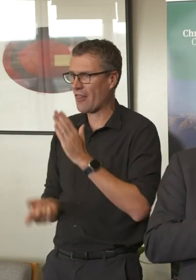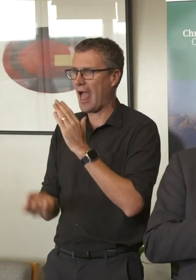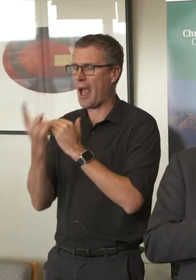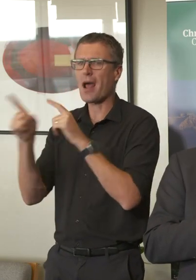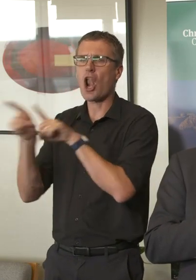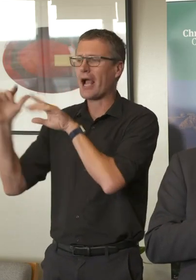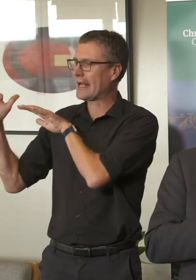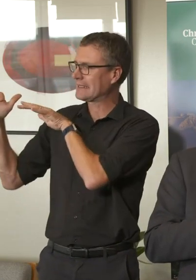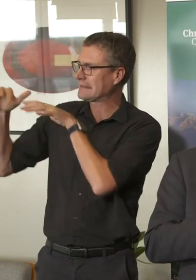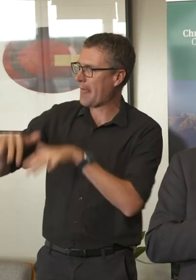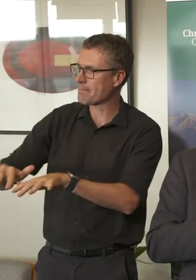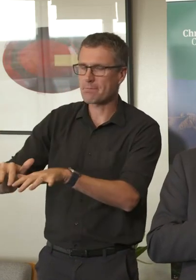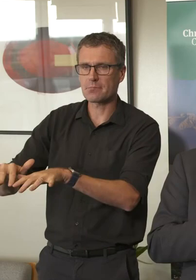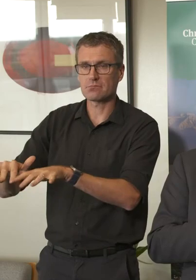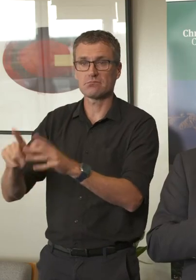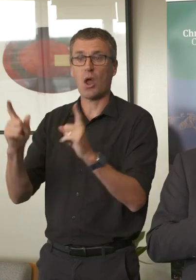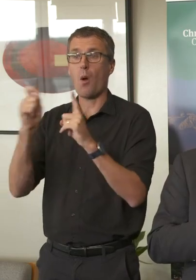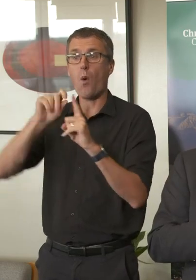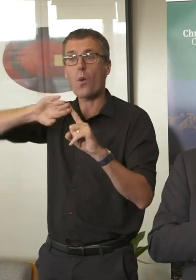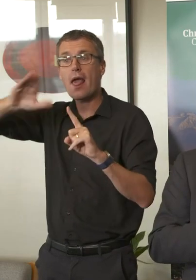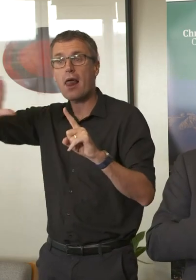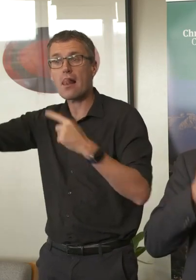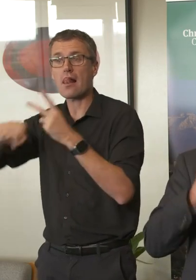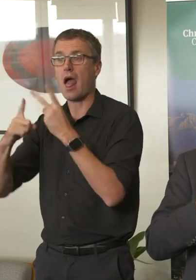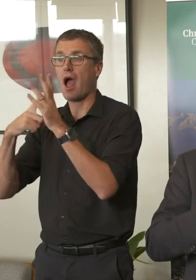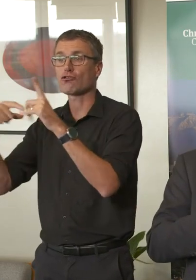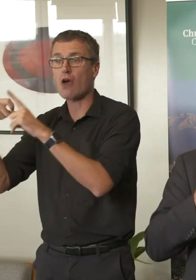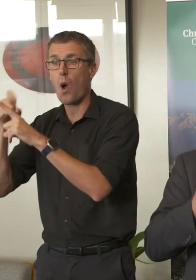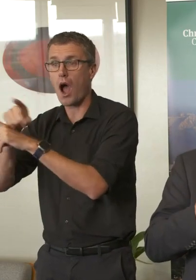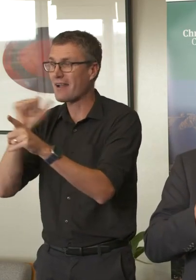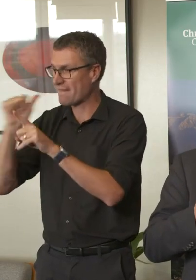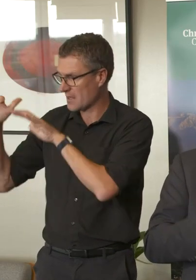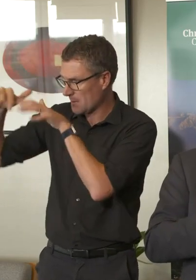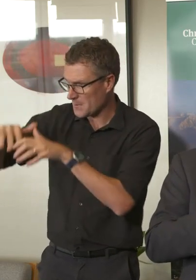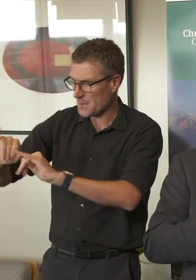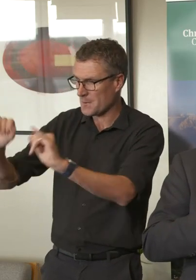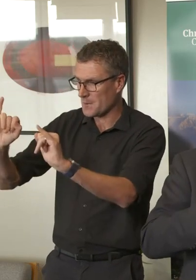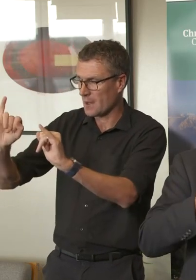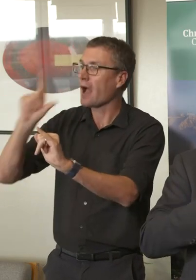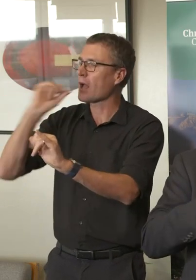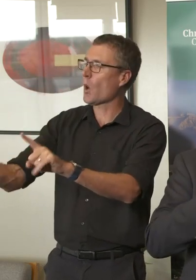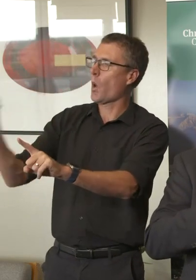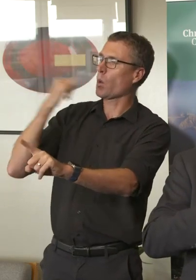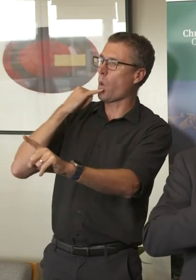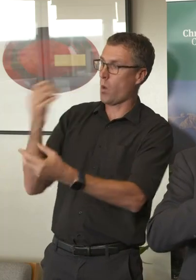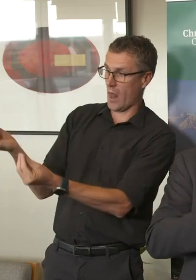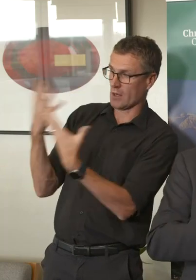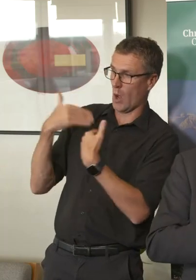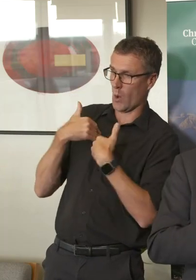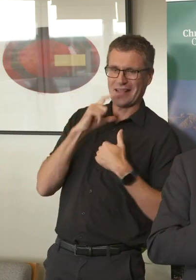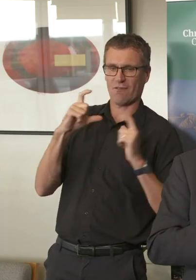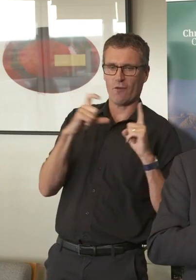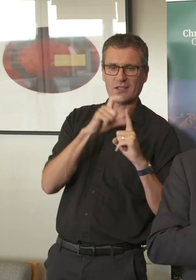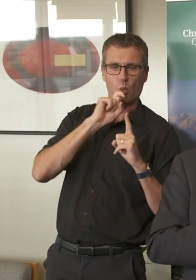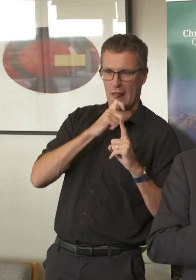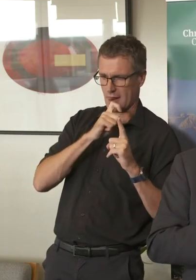causes us grief on the Port Hills or over in Akaroa. That'll be the bit where they need to ring up and say, look, we're in strife here in civil defence. They're at the ready, and they'll go and help